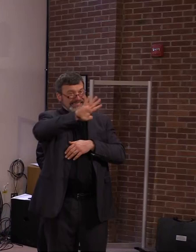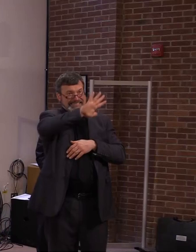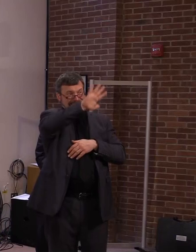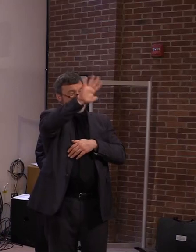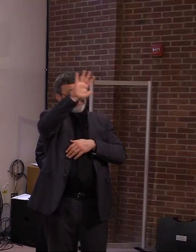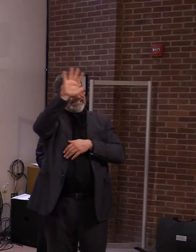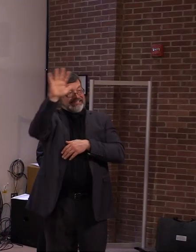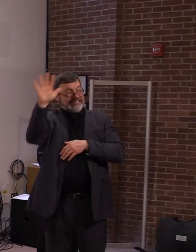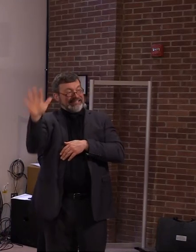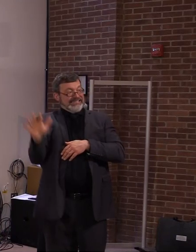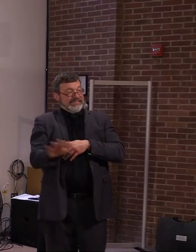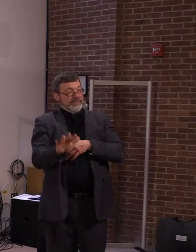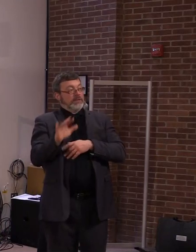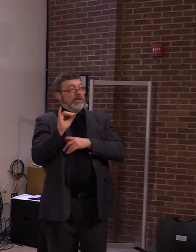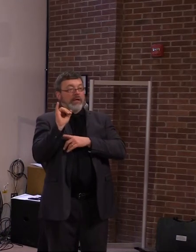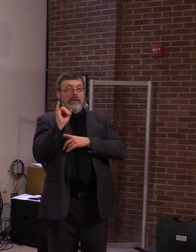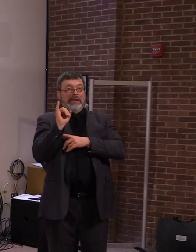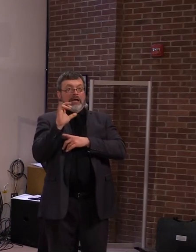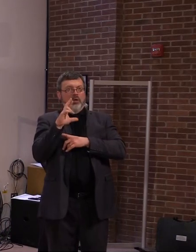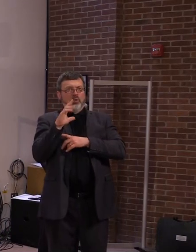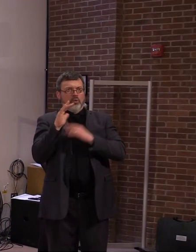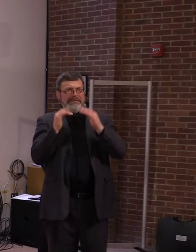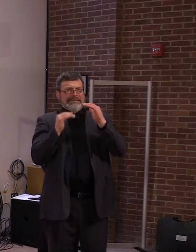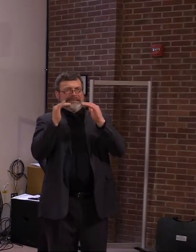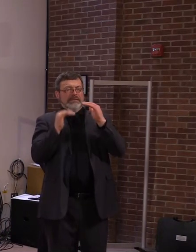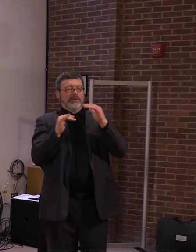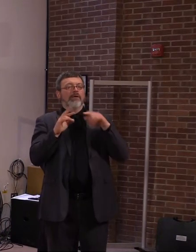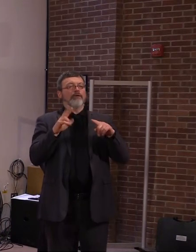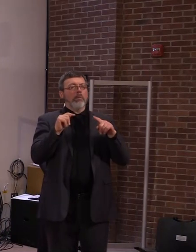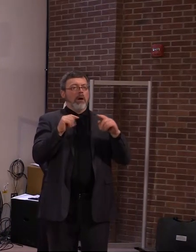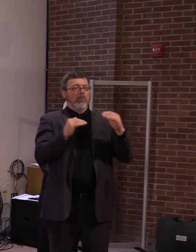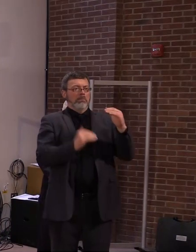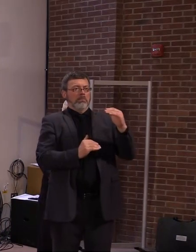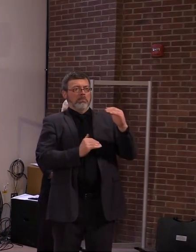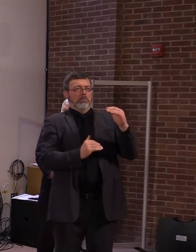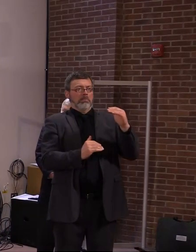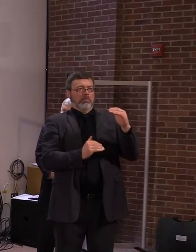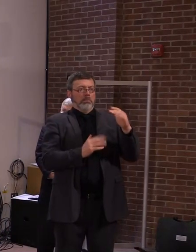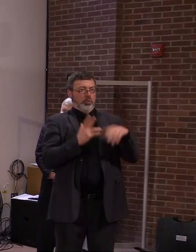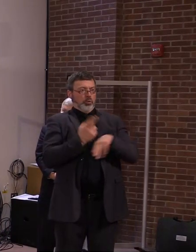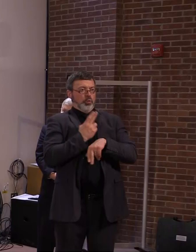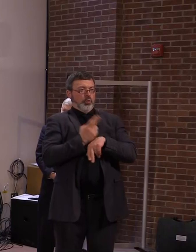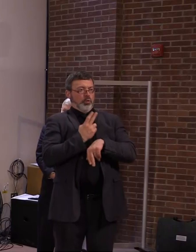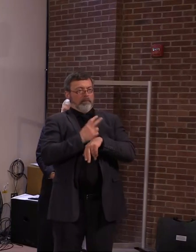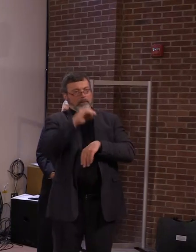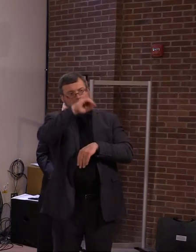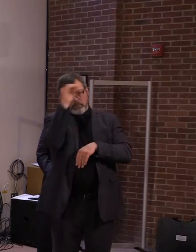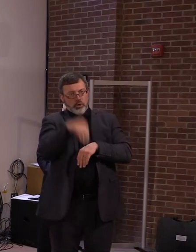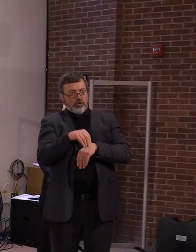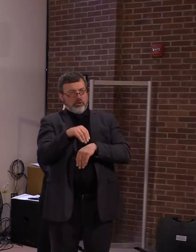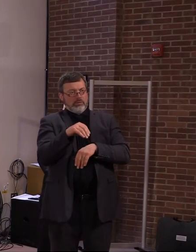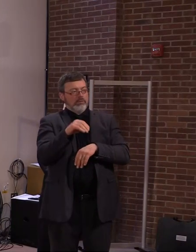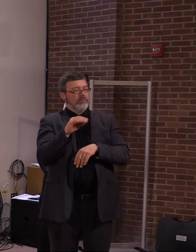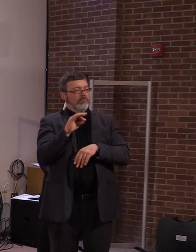is with the lower end of the pack, at worst in the middle for both of